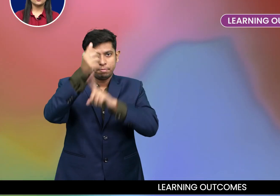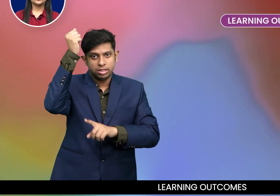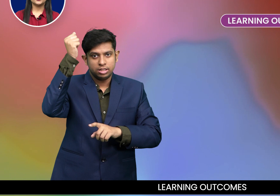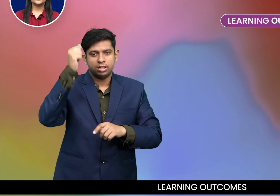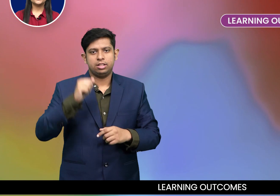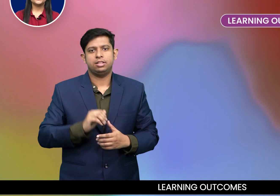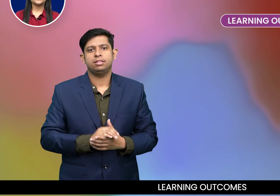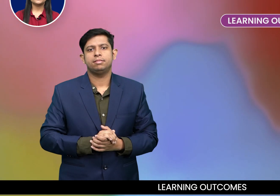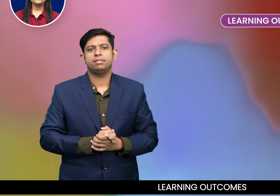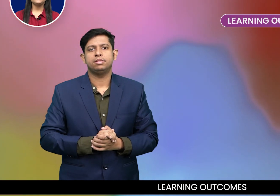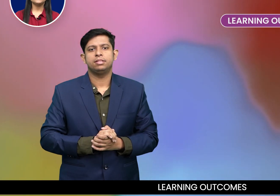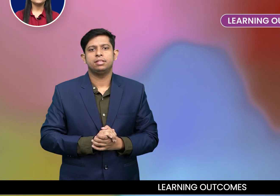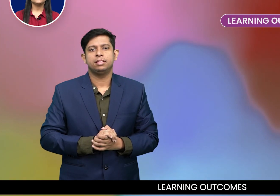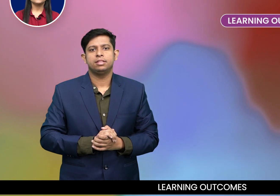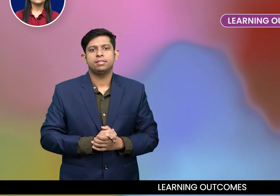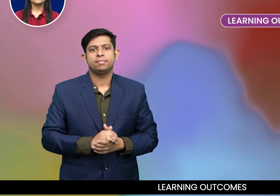Learning outcome.